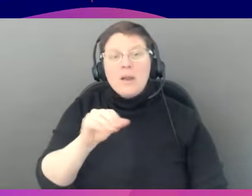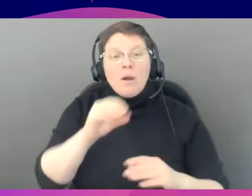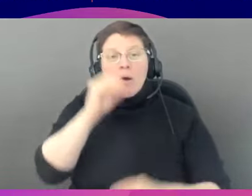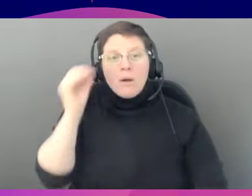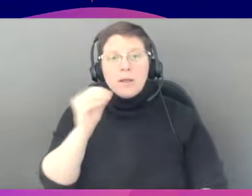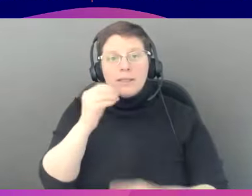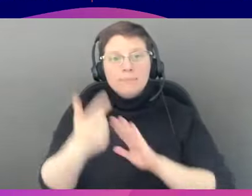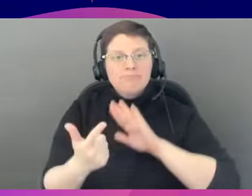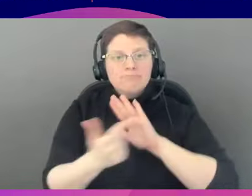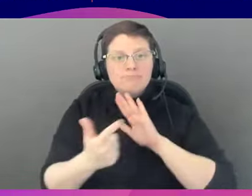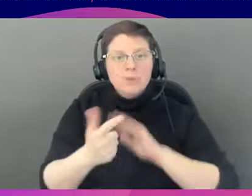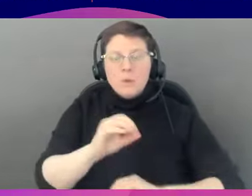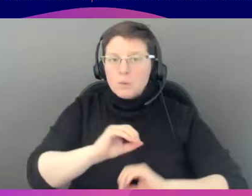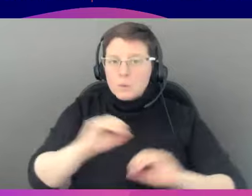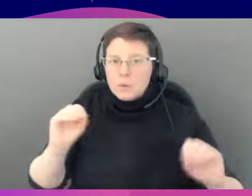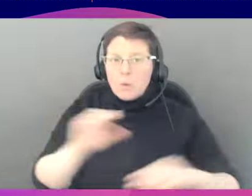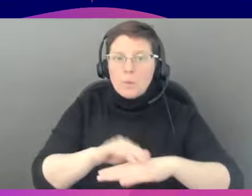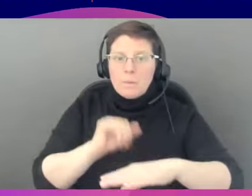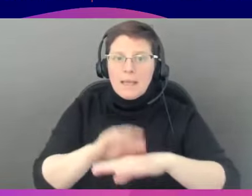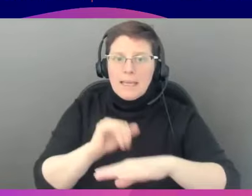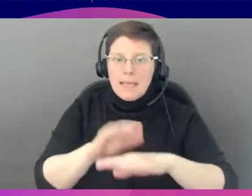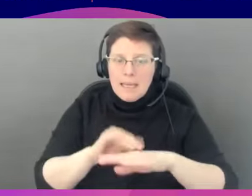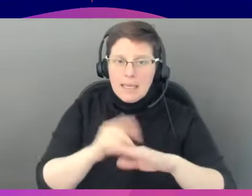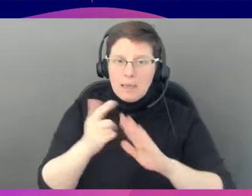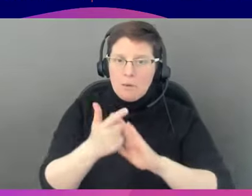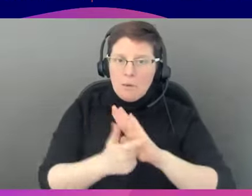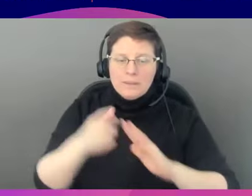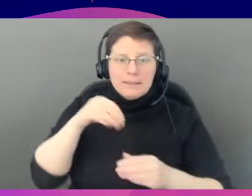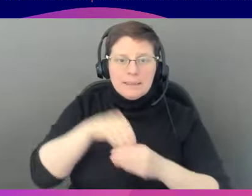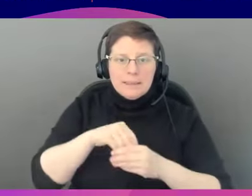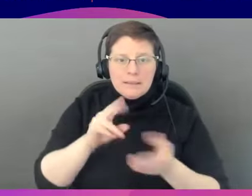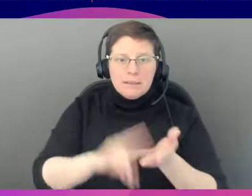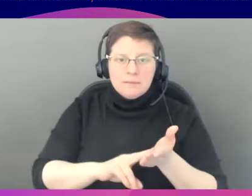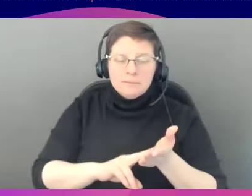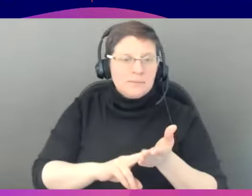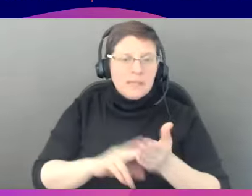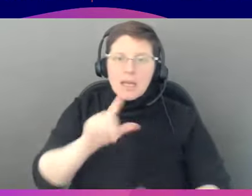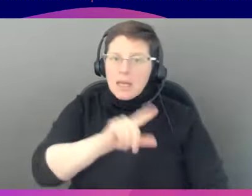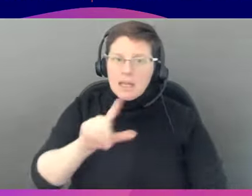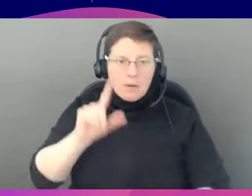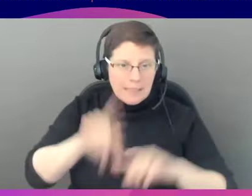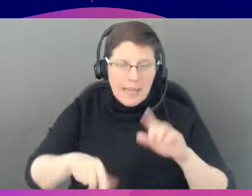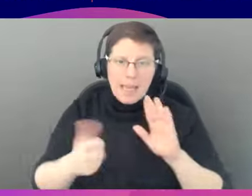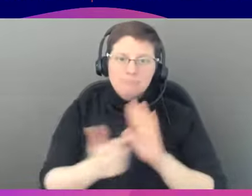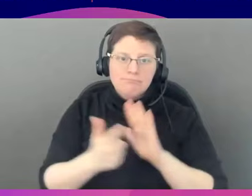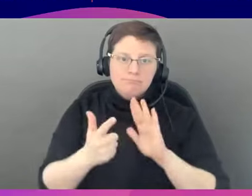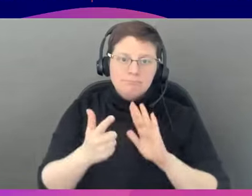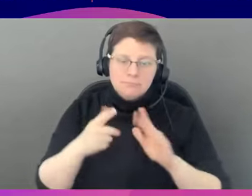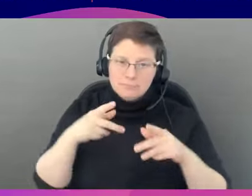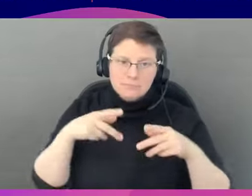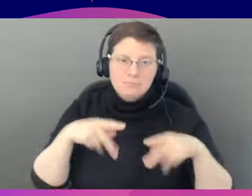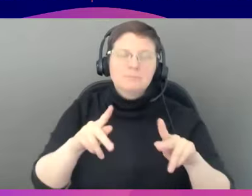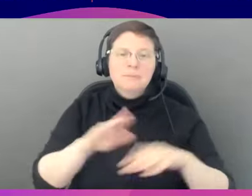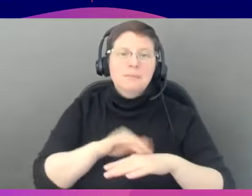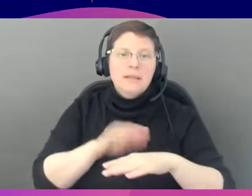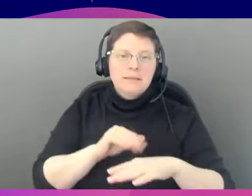contracts. A landlord cannot prohibit the presence of pets at the premises. The same, though, cannot be said in other provinces